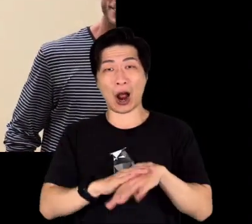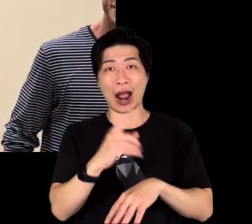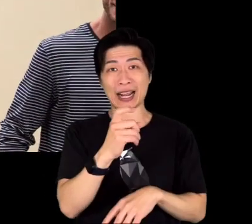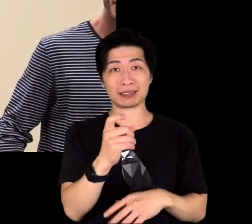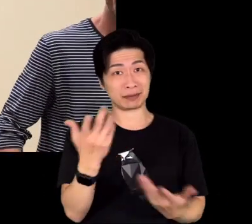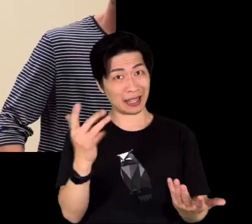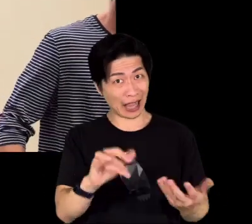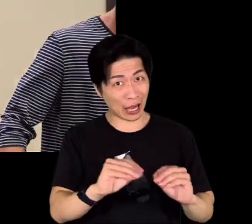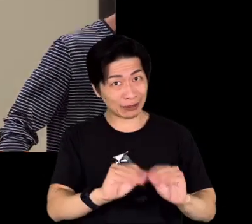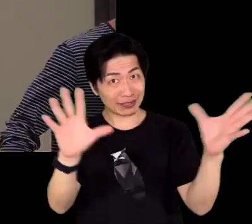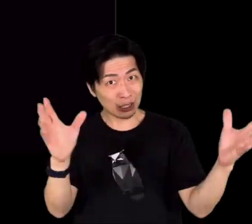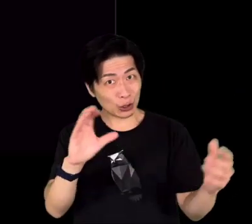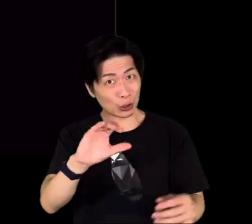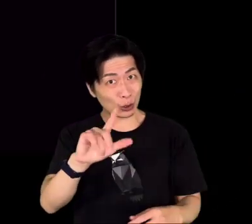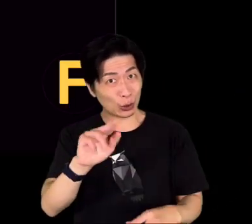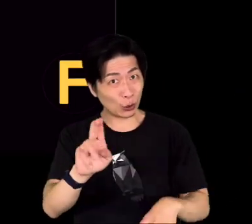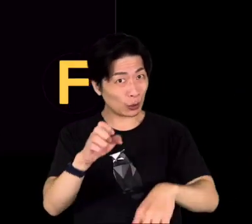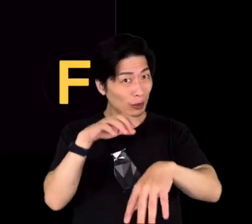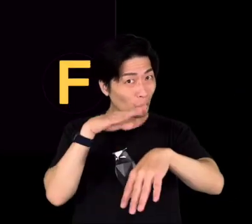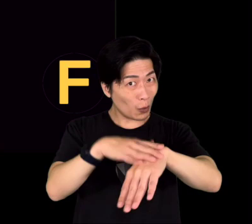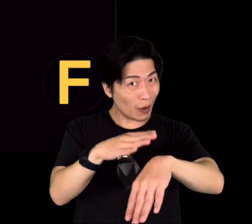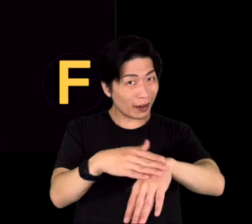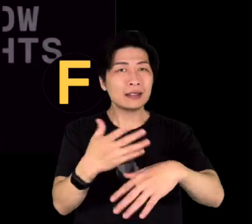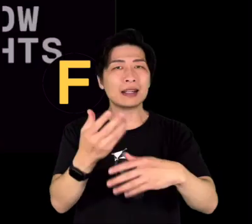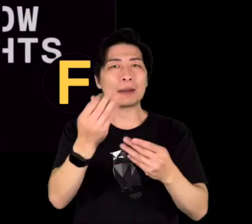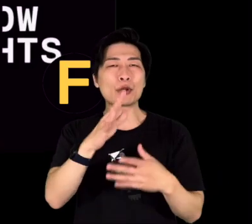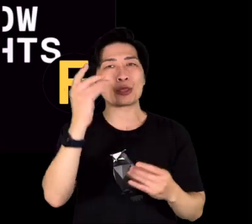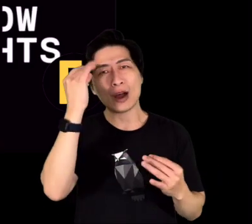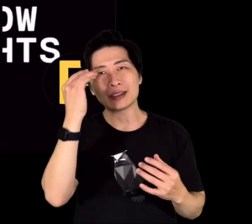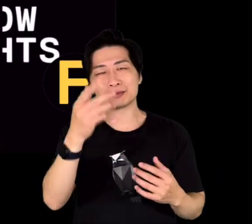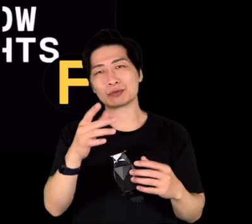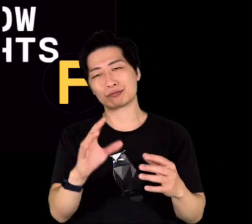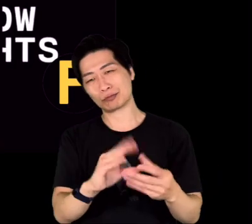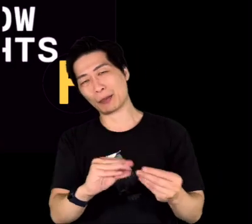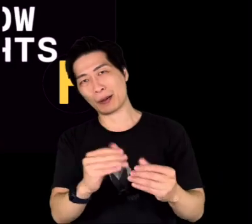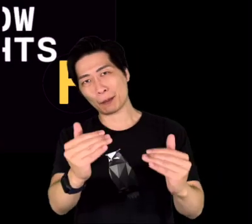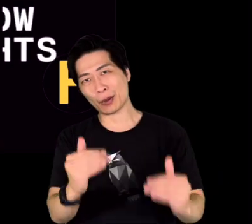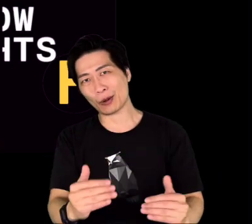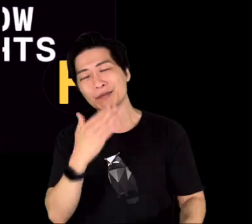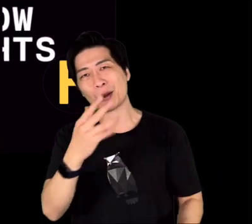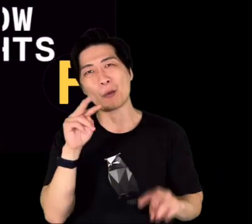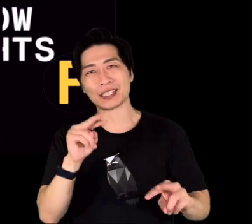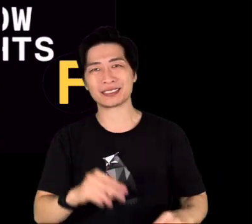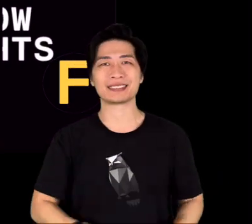is already happening on X. Shouldn't that be a clue? Let me know your thoughts in the comment section below. Thank you so much for watching.